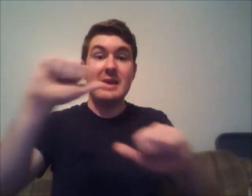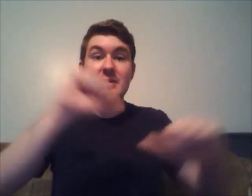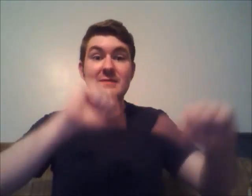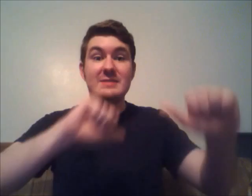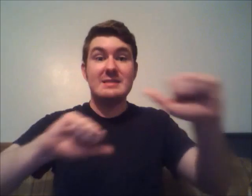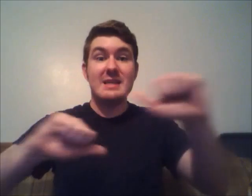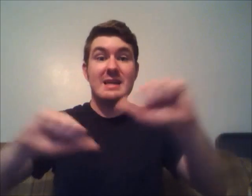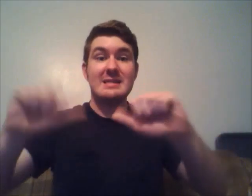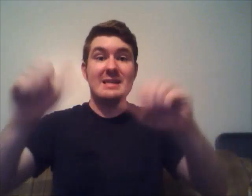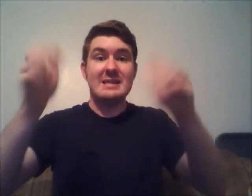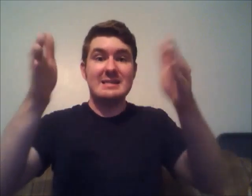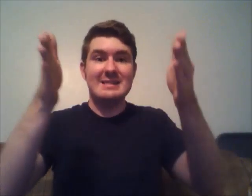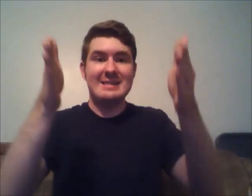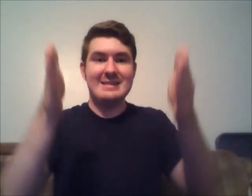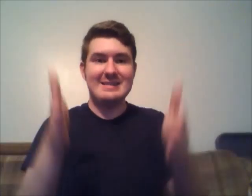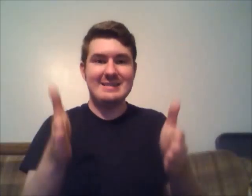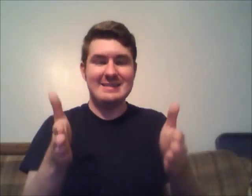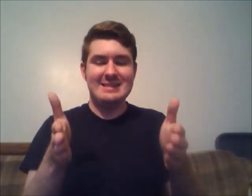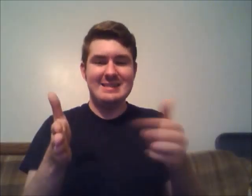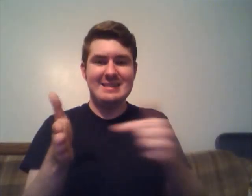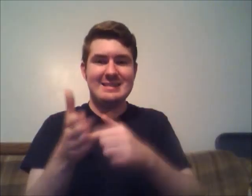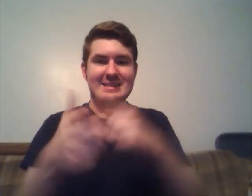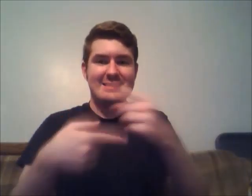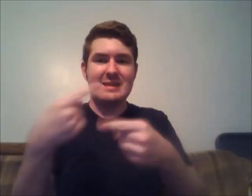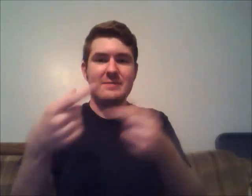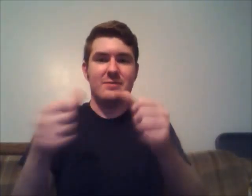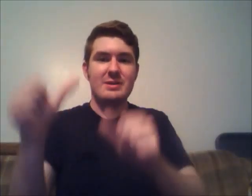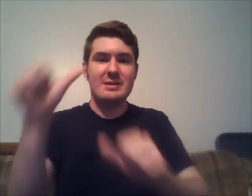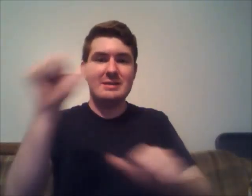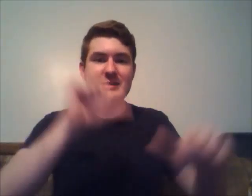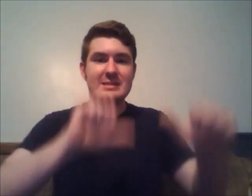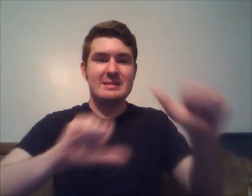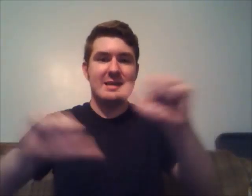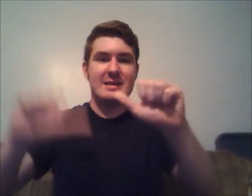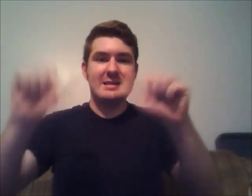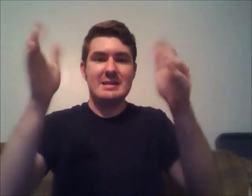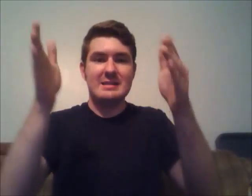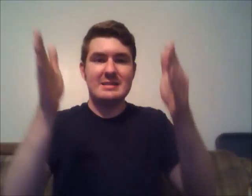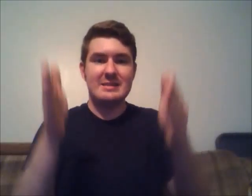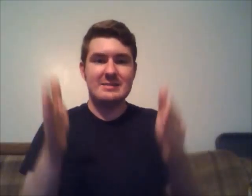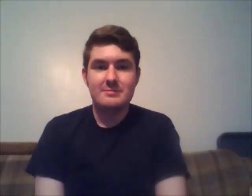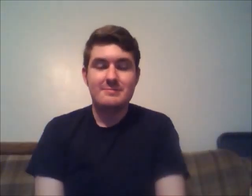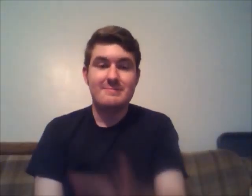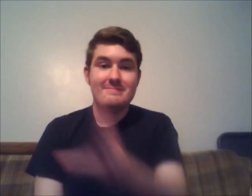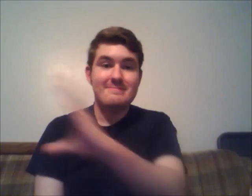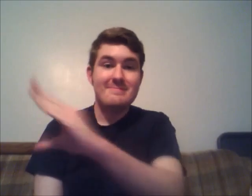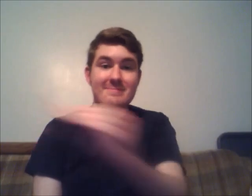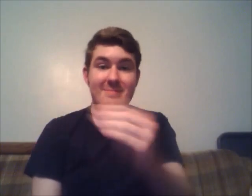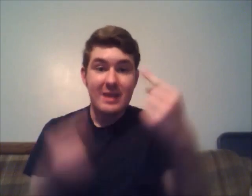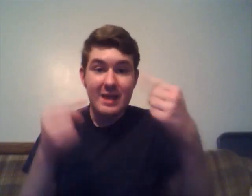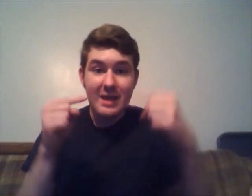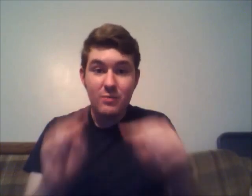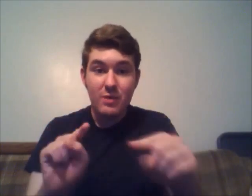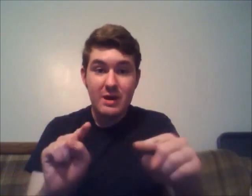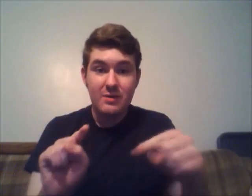you have scientist. This is a sign for scientist. And while